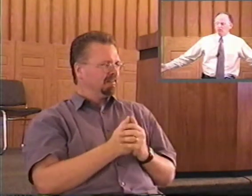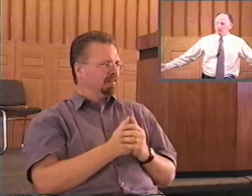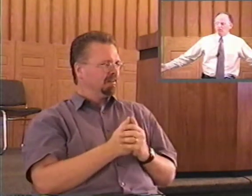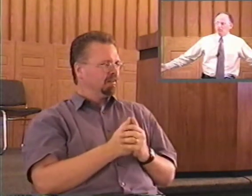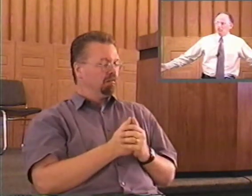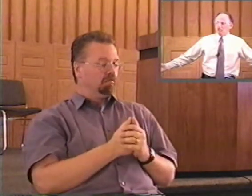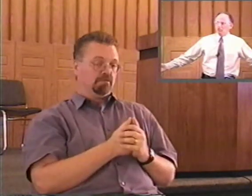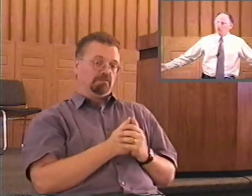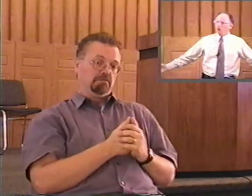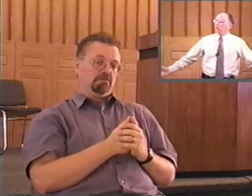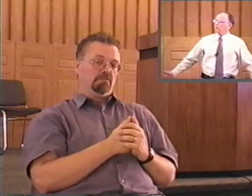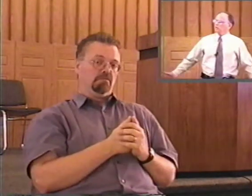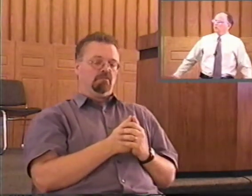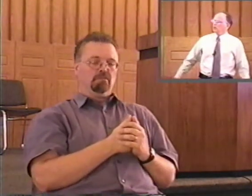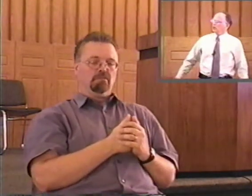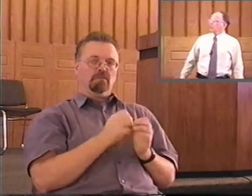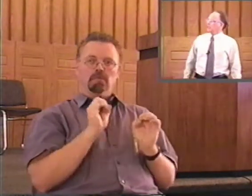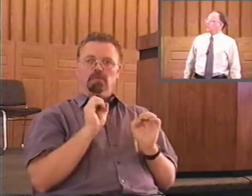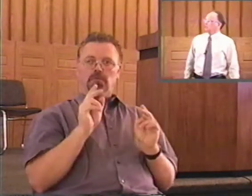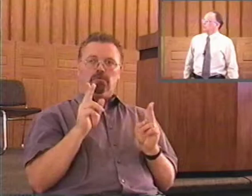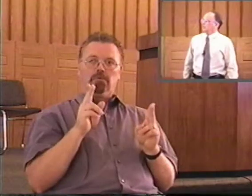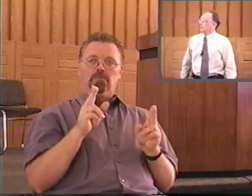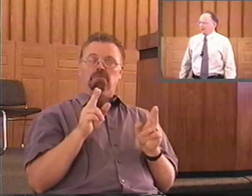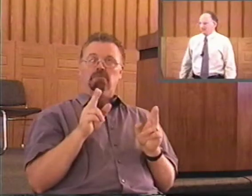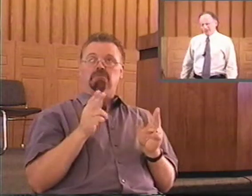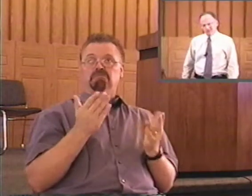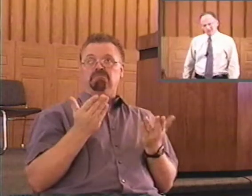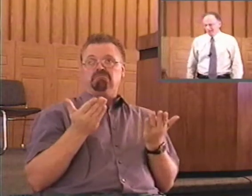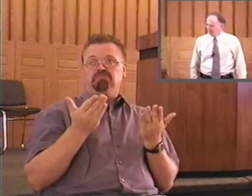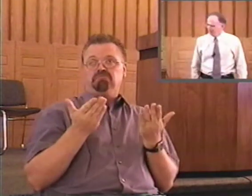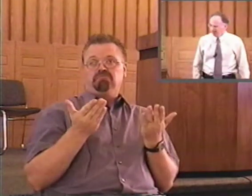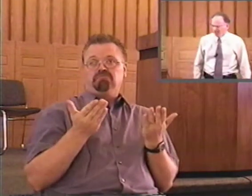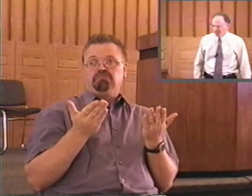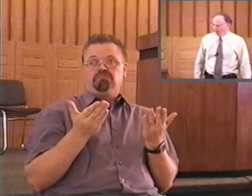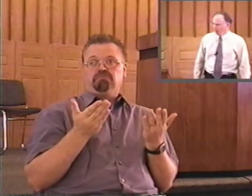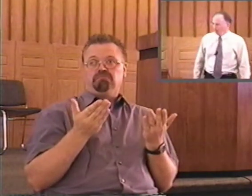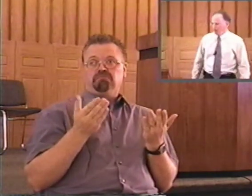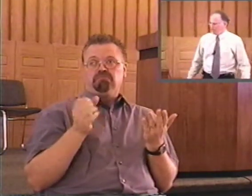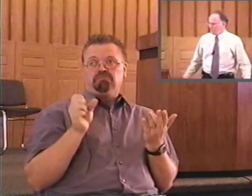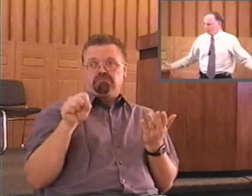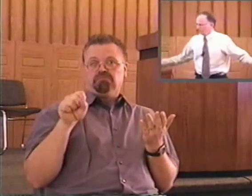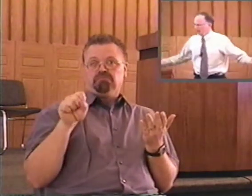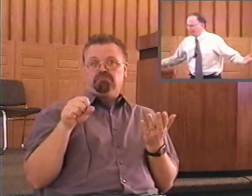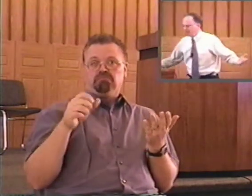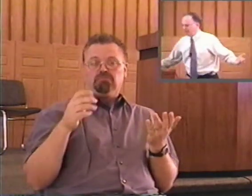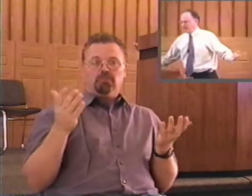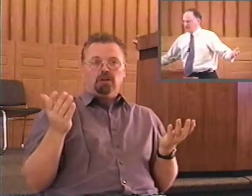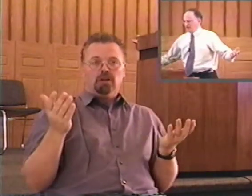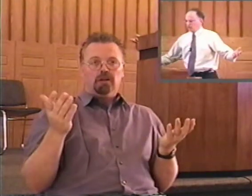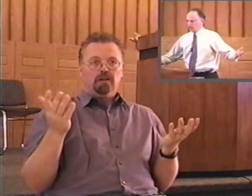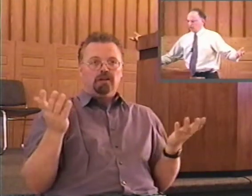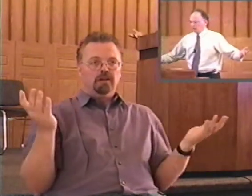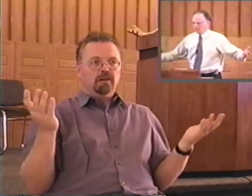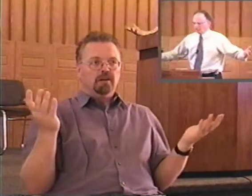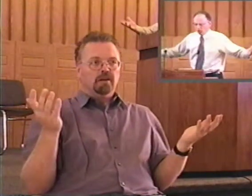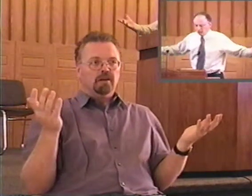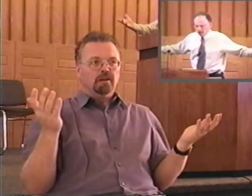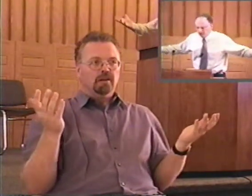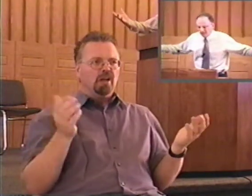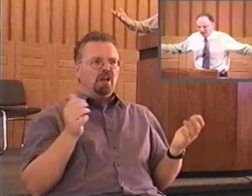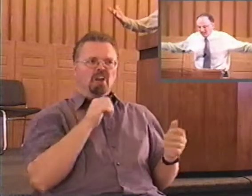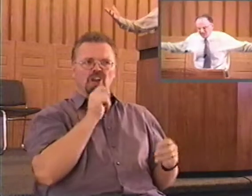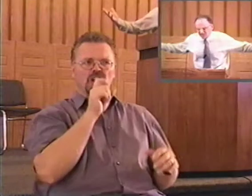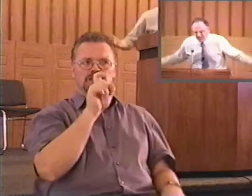He said, oh, yeah, I guess it is. We're not supposed to fight in the church. We're